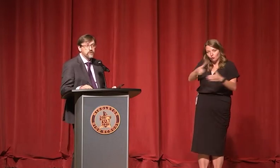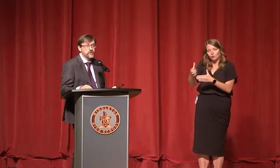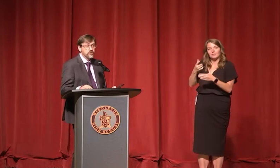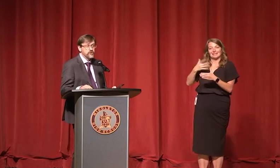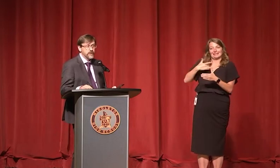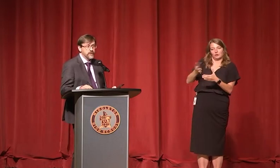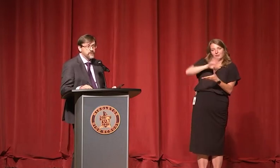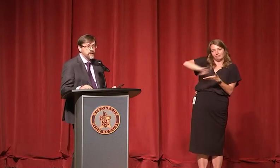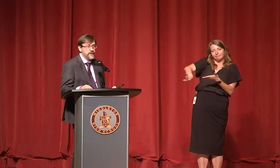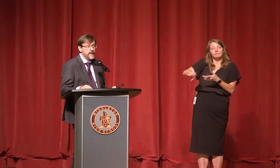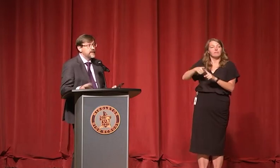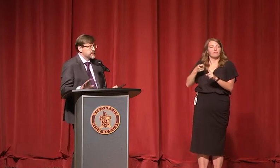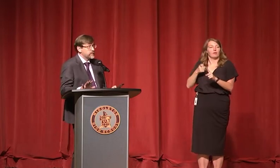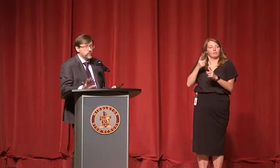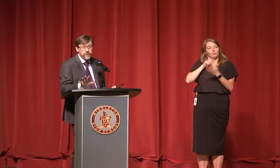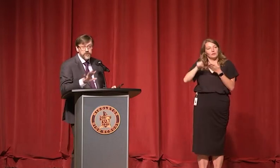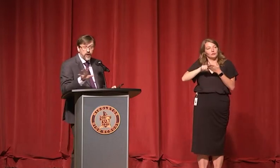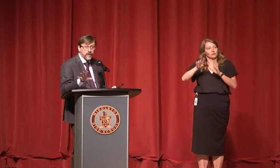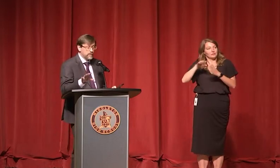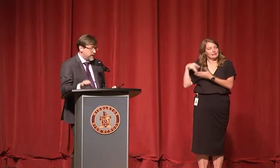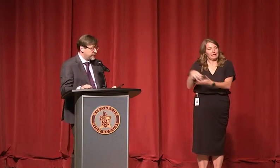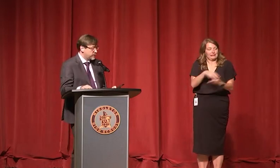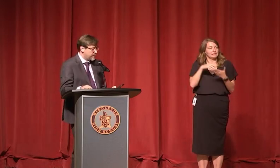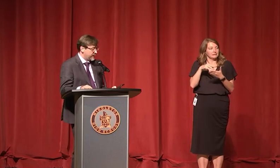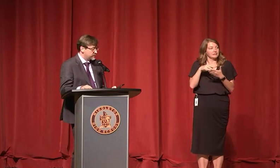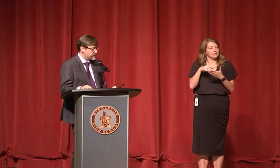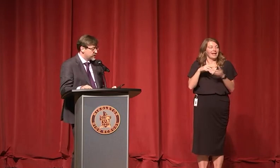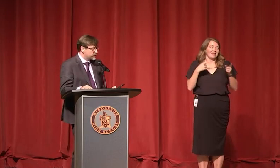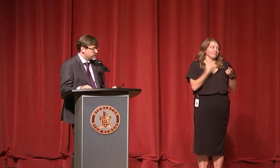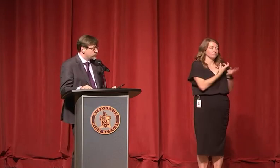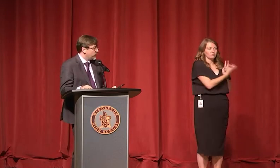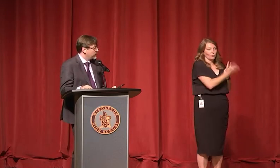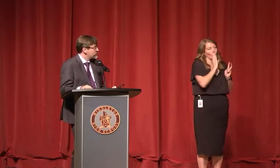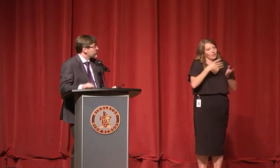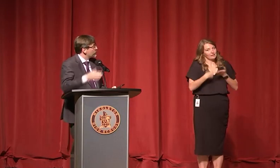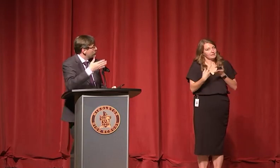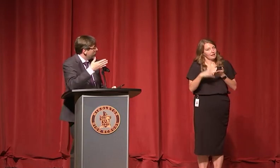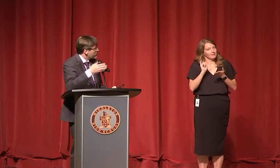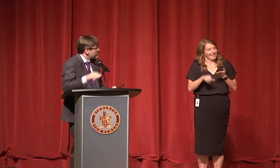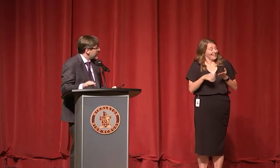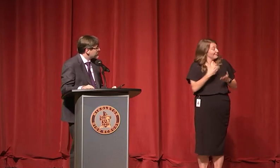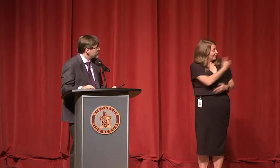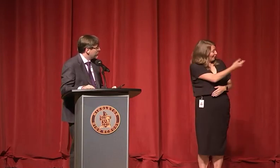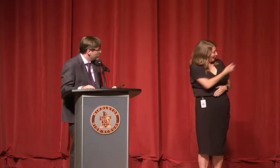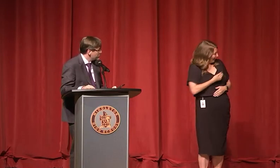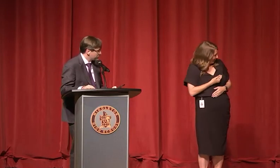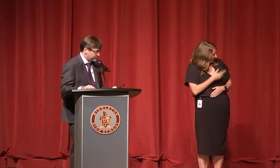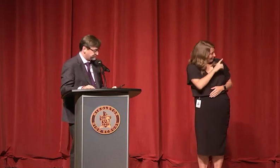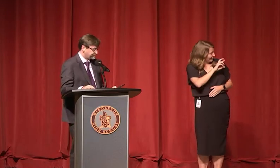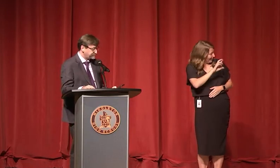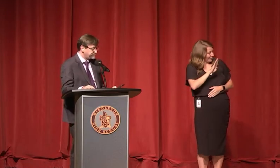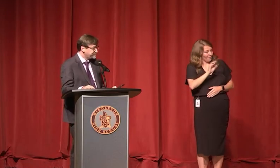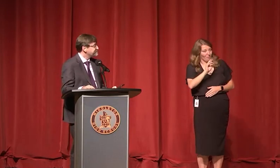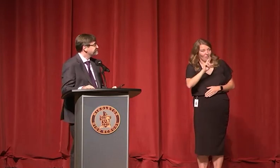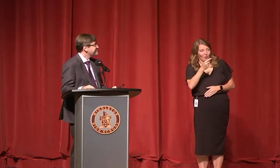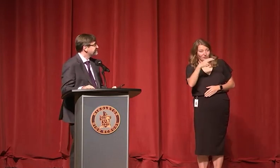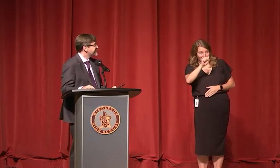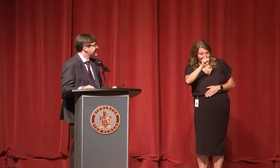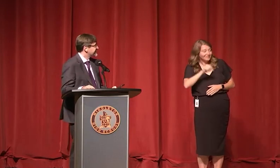in dementia research studies, and that's something we'll be talking about in our panel discussion as well. So welcome, Dr. Bogues.